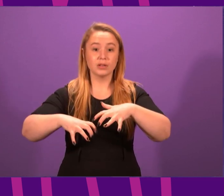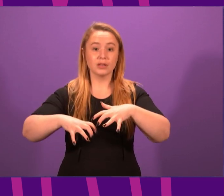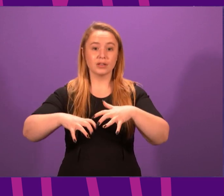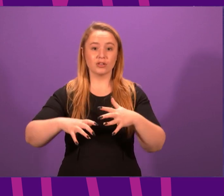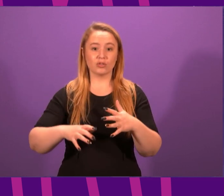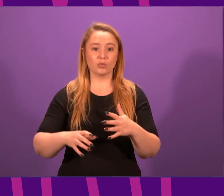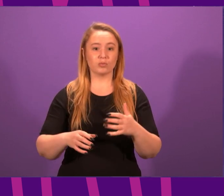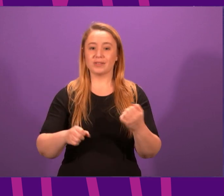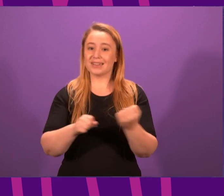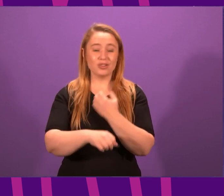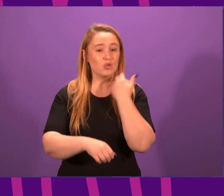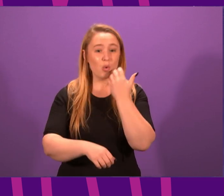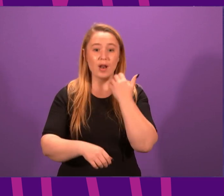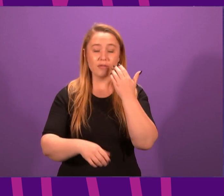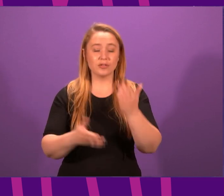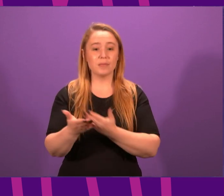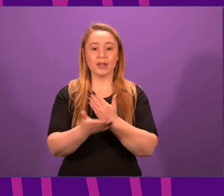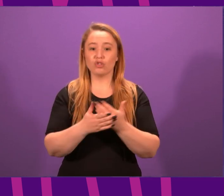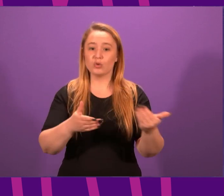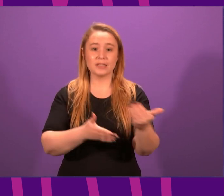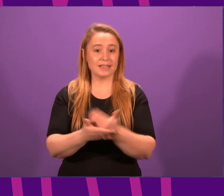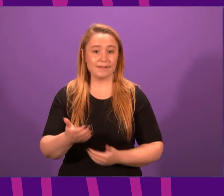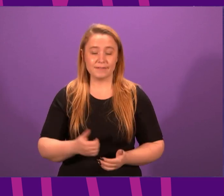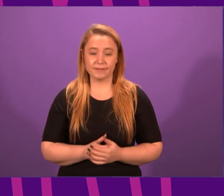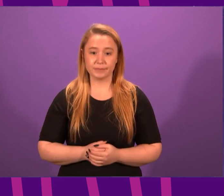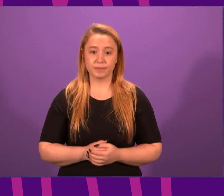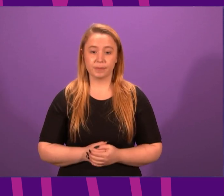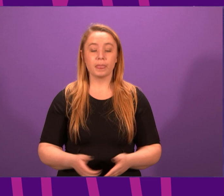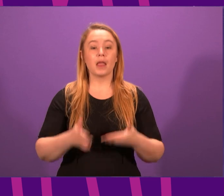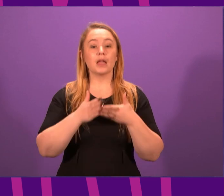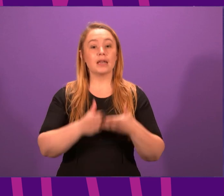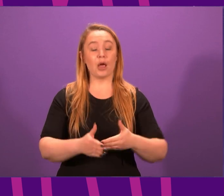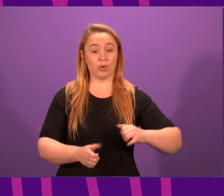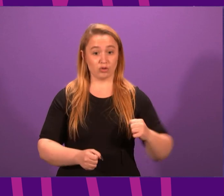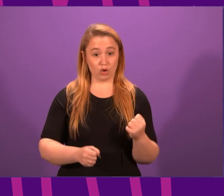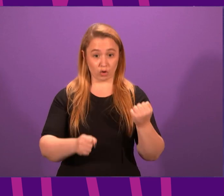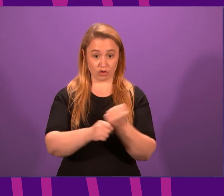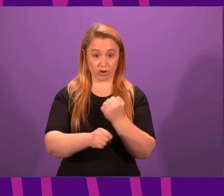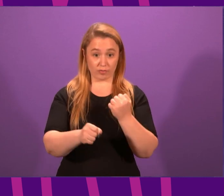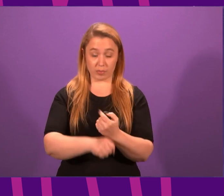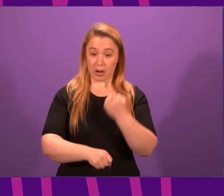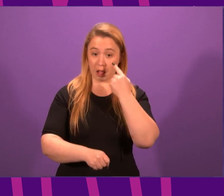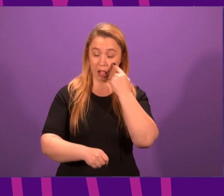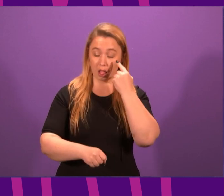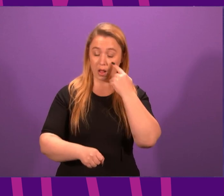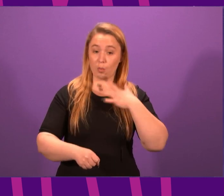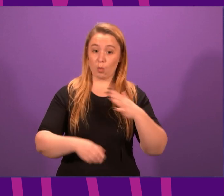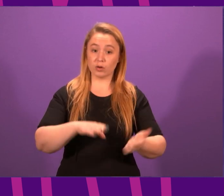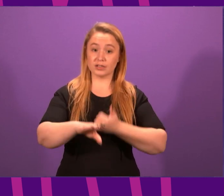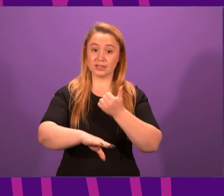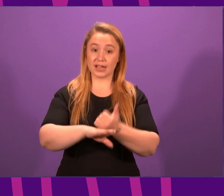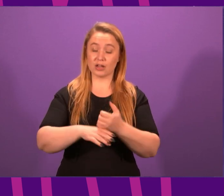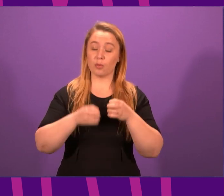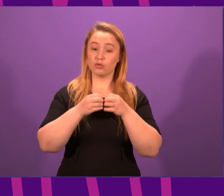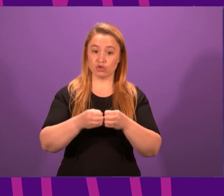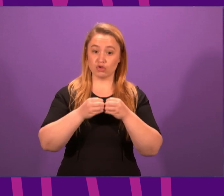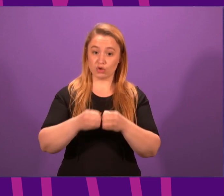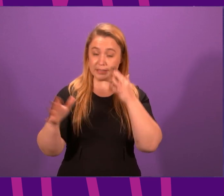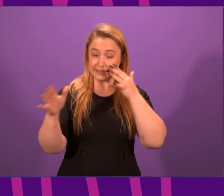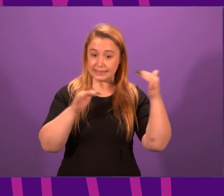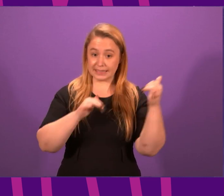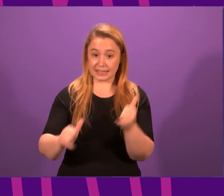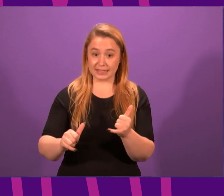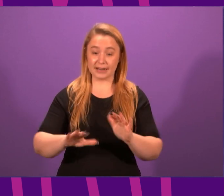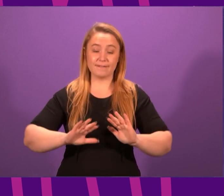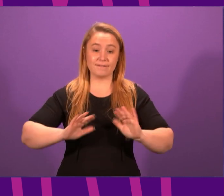safe. I'm glad to see the Scottish Government's now going to look at asymptomatic testing for students, which Willie Rennie has